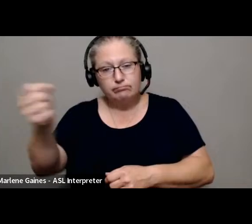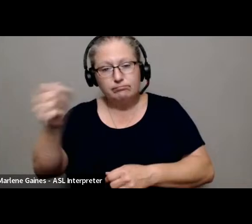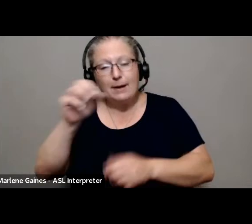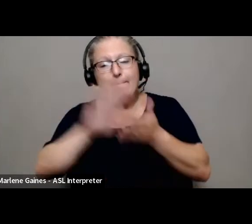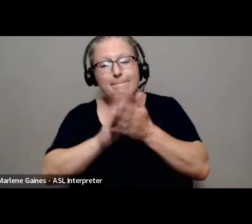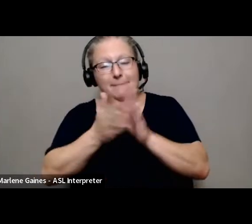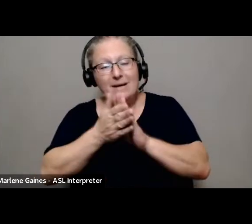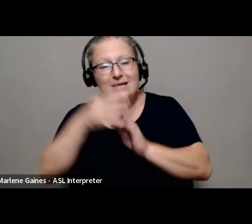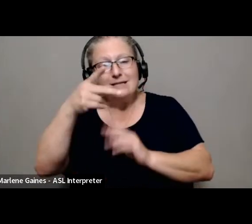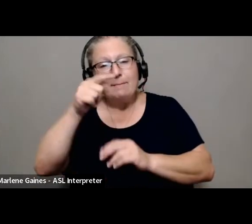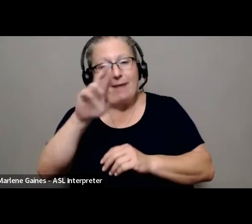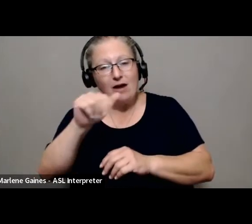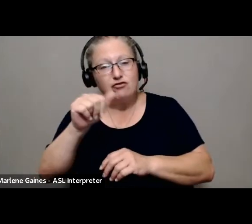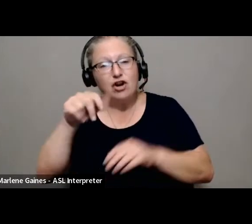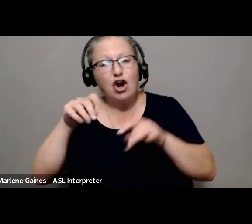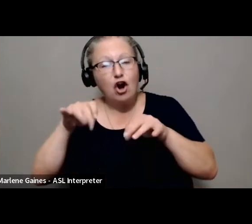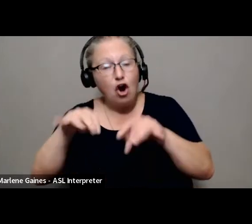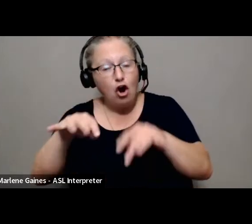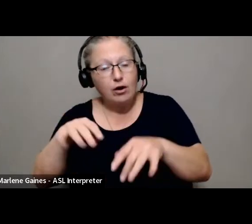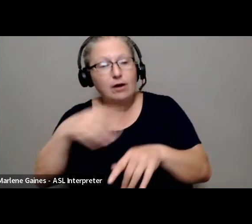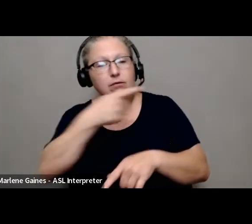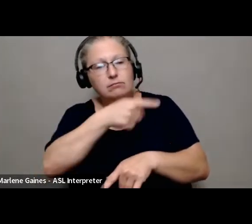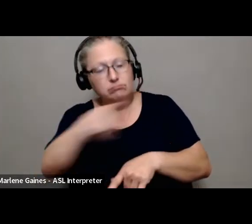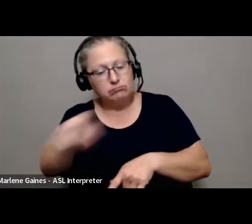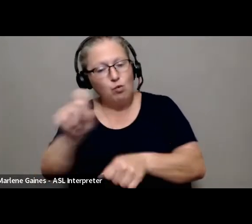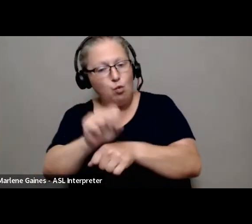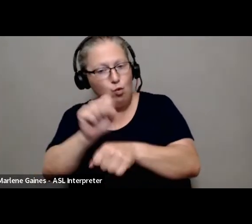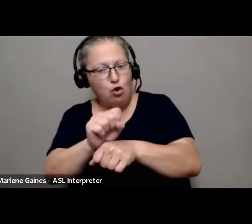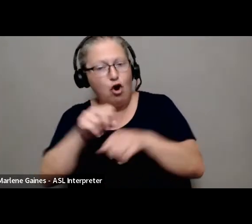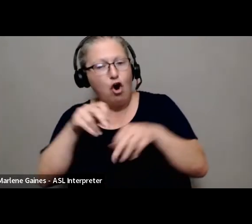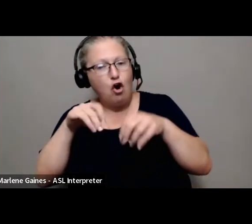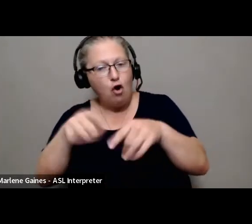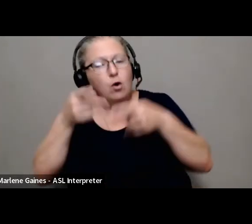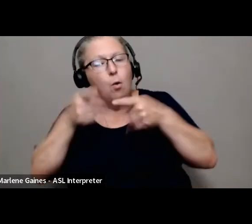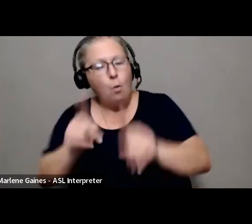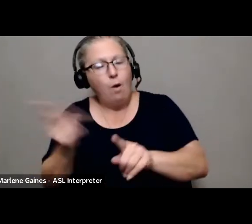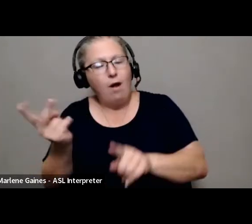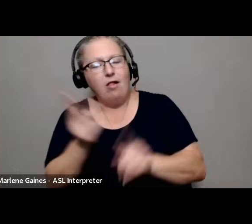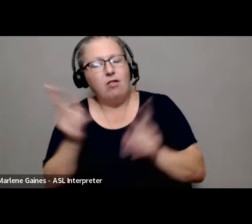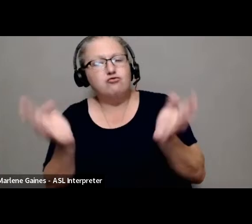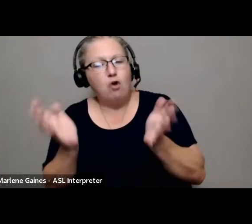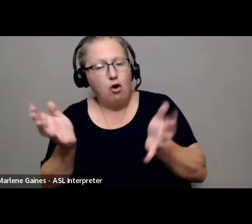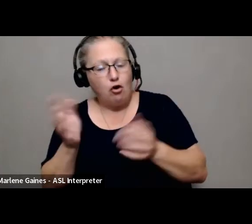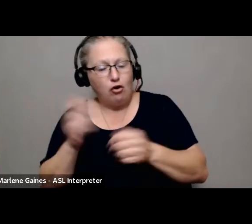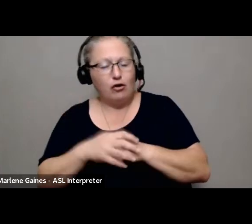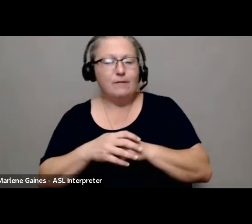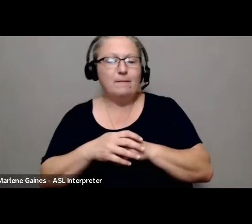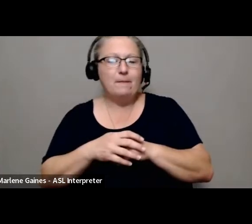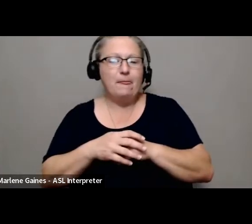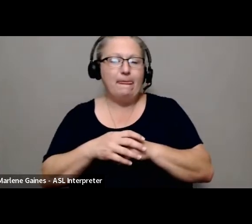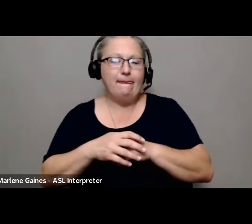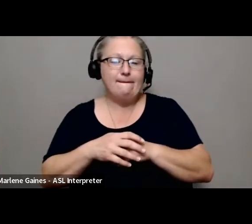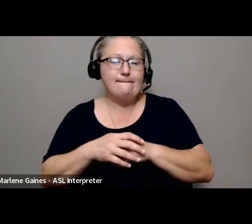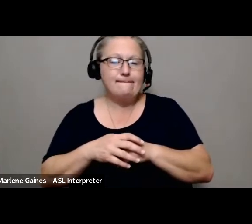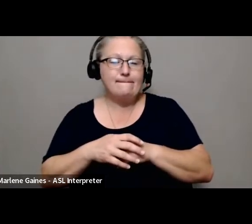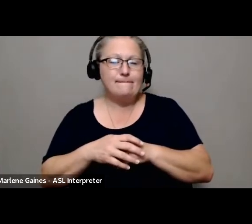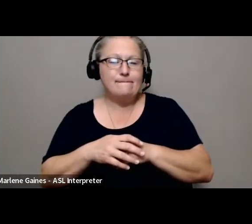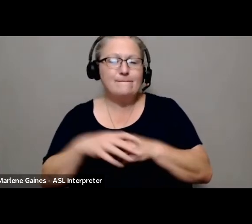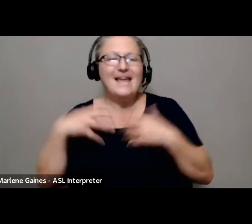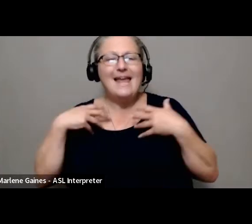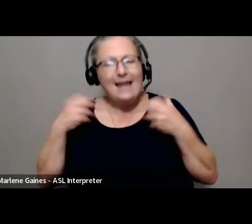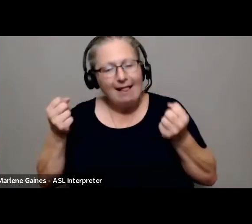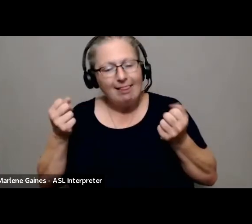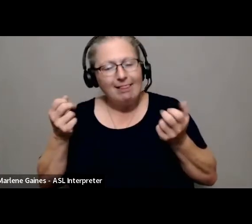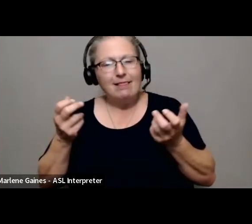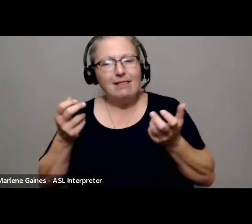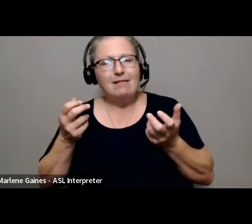garden and have them work in the garden while they talk. And it's just healing